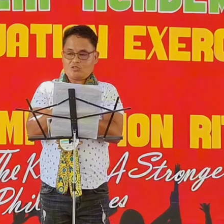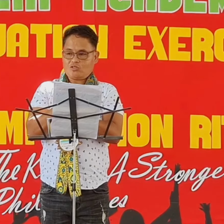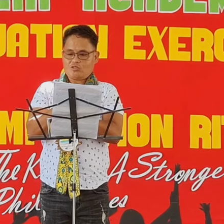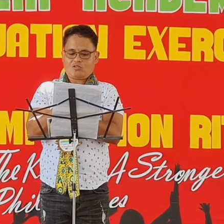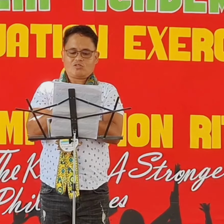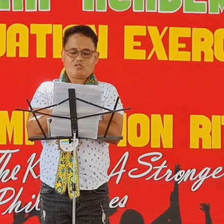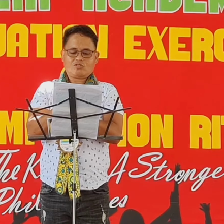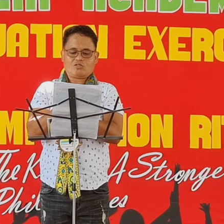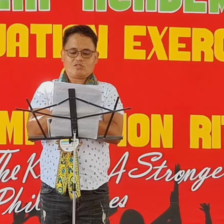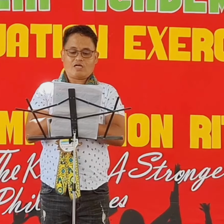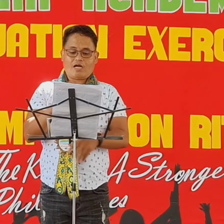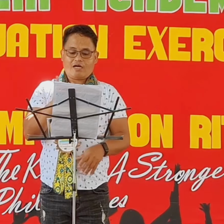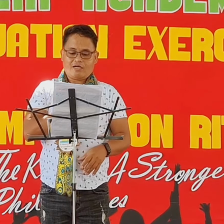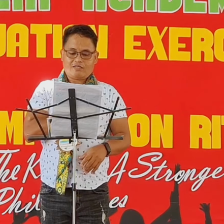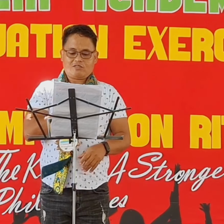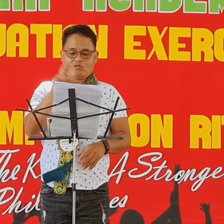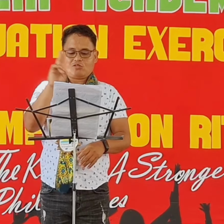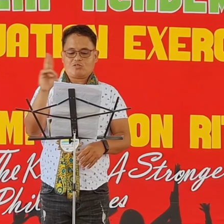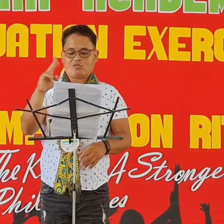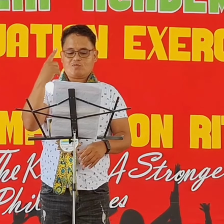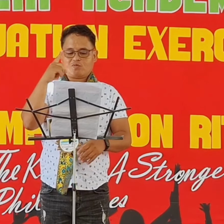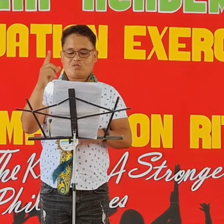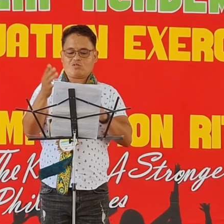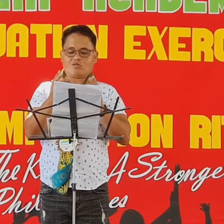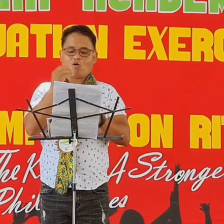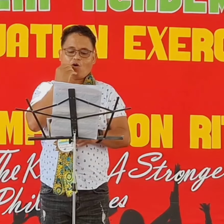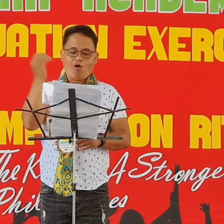For 14 years, I only use home signs.